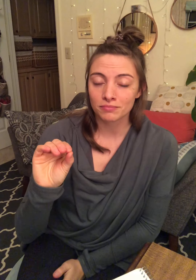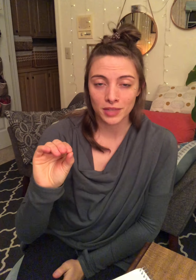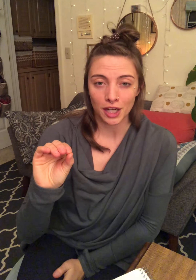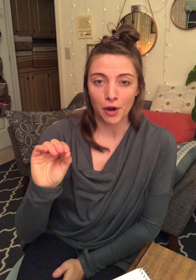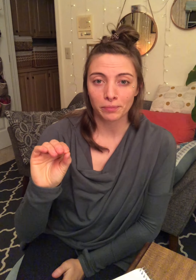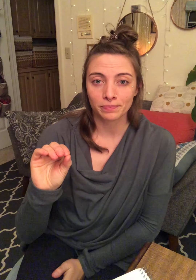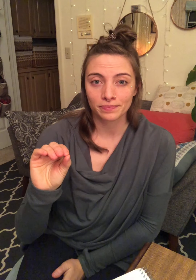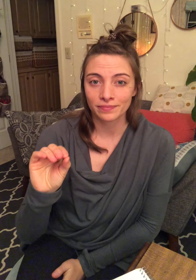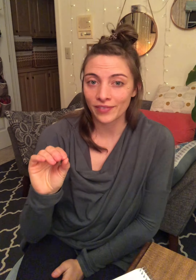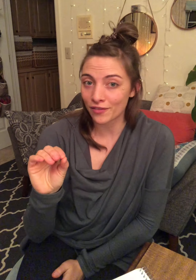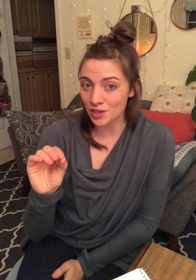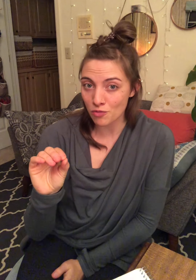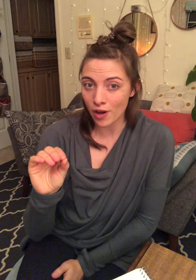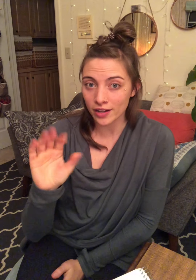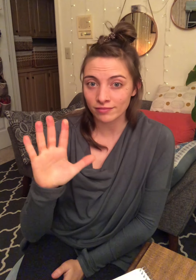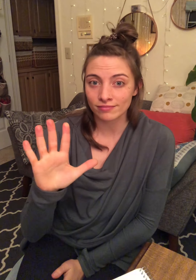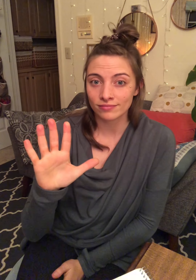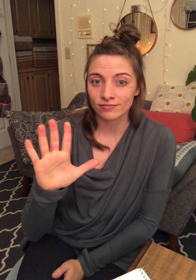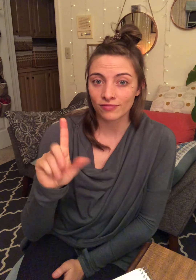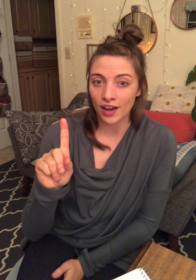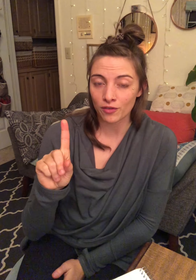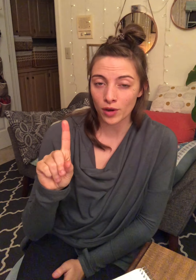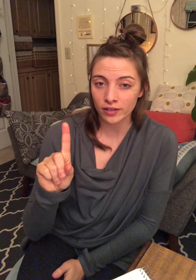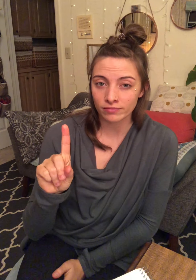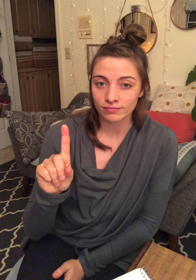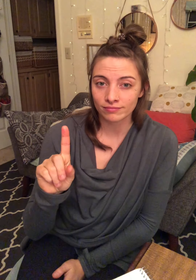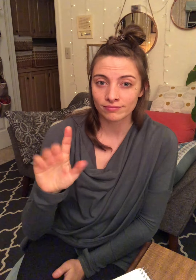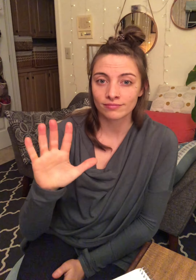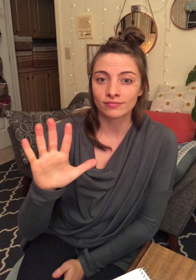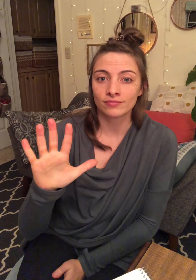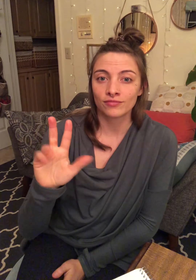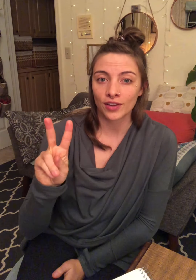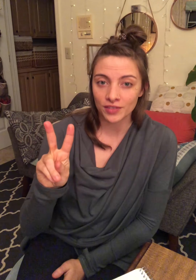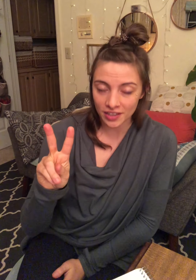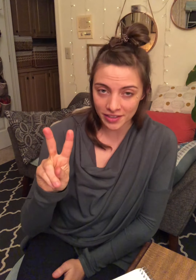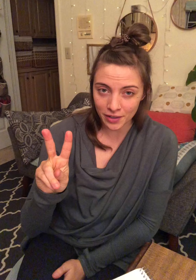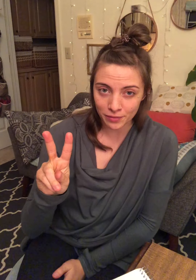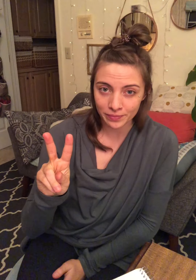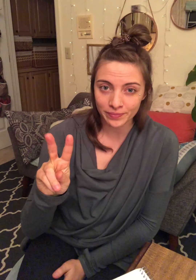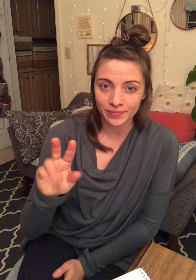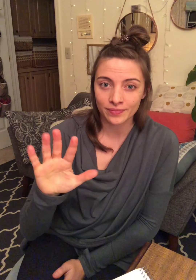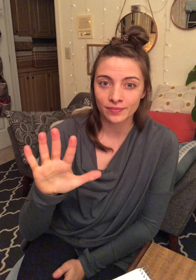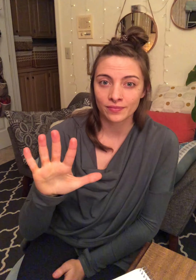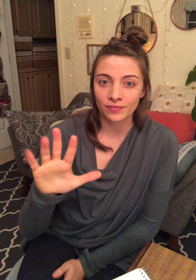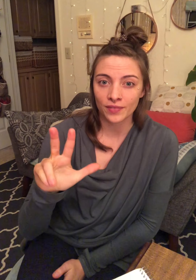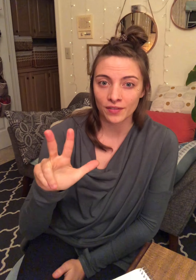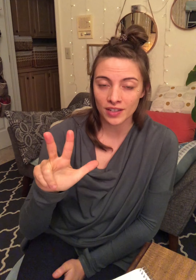0. 51, 5, 1, 52,